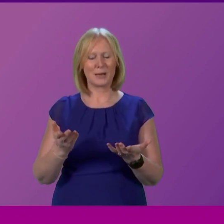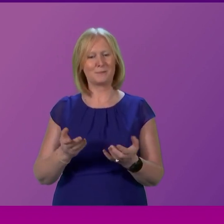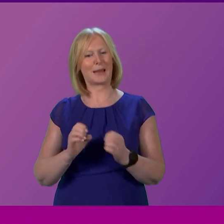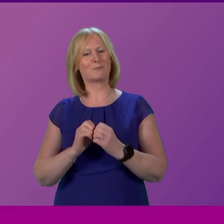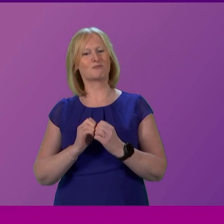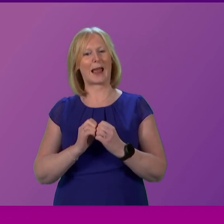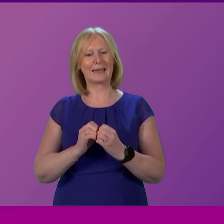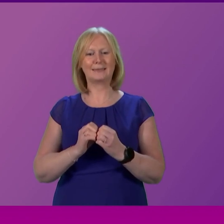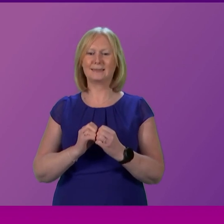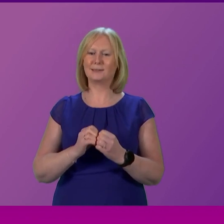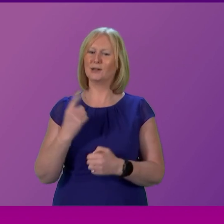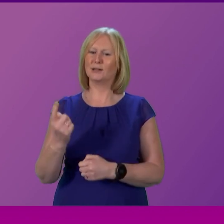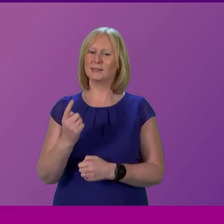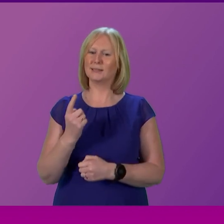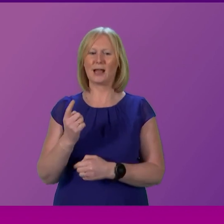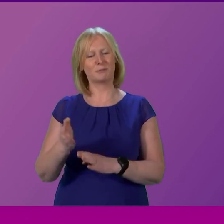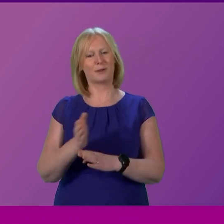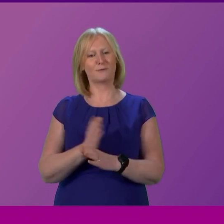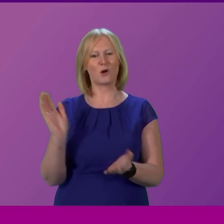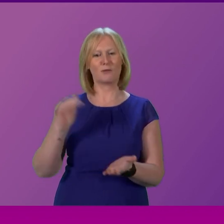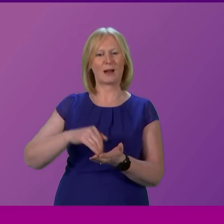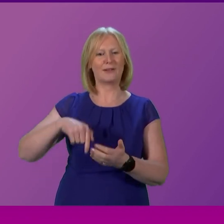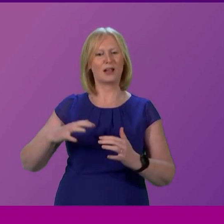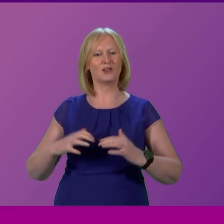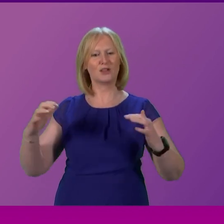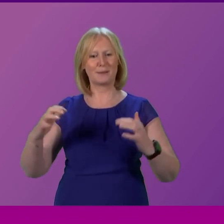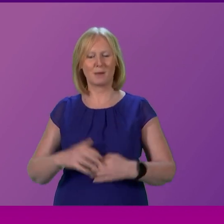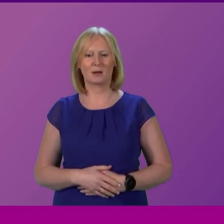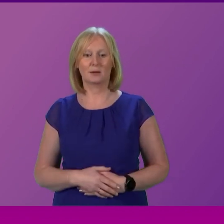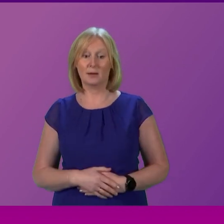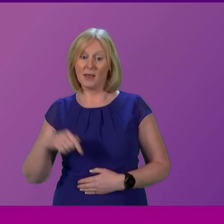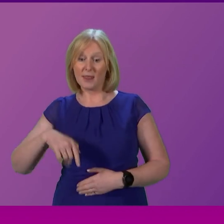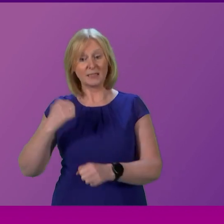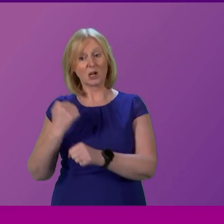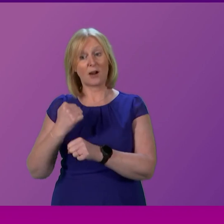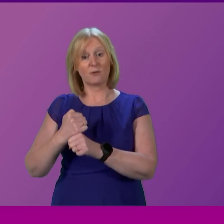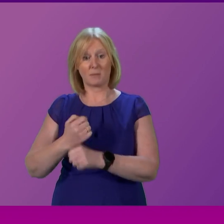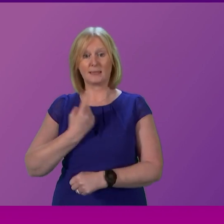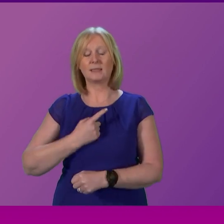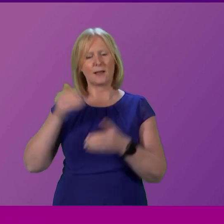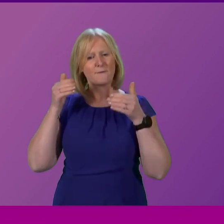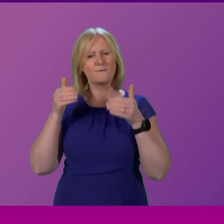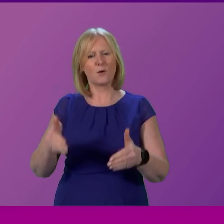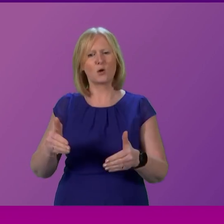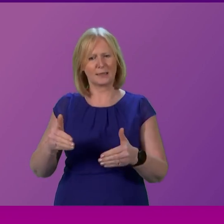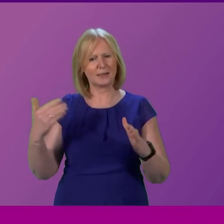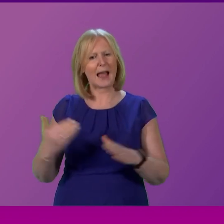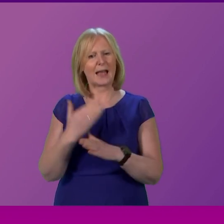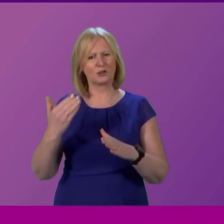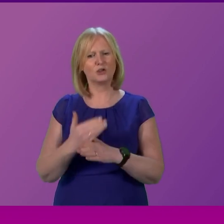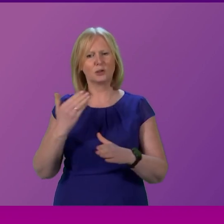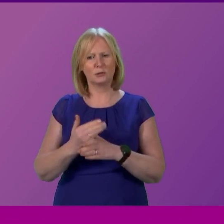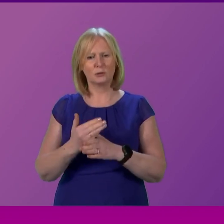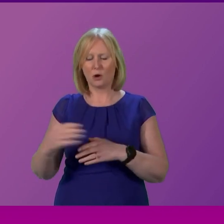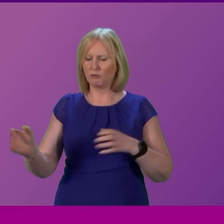before coming down to this chamber and what I would say to him is this government is focused and I am focused on taking action whether that's the